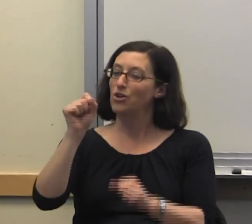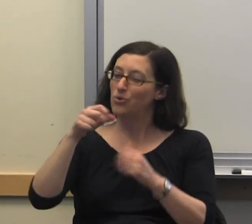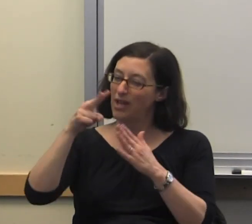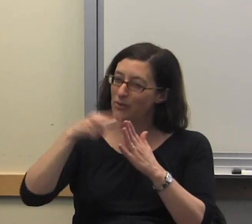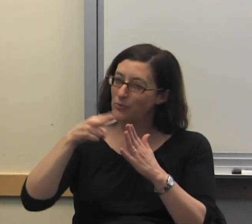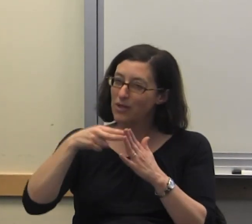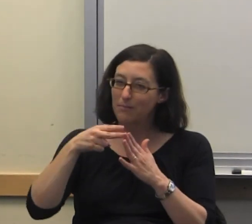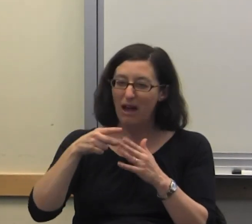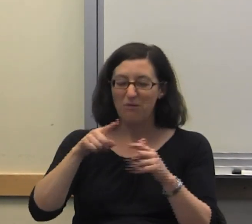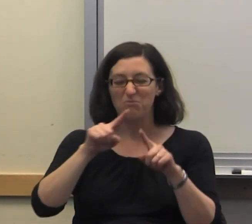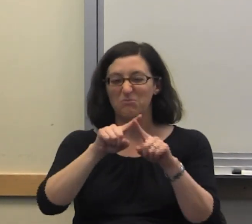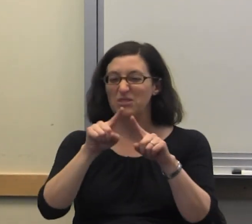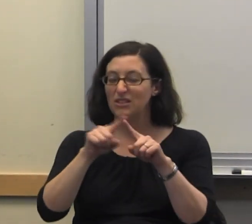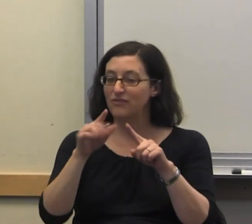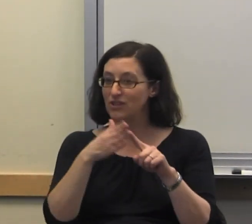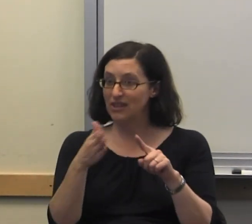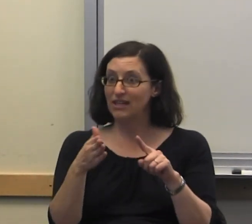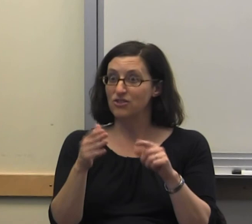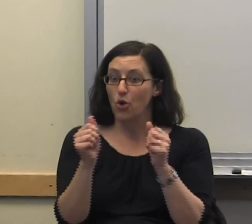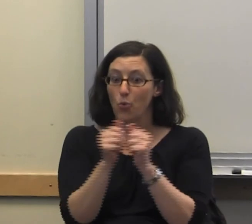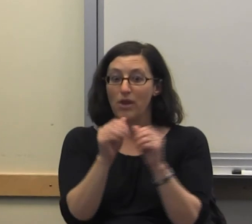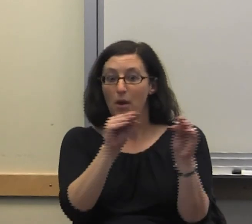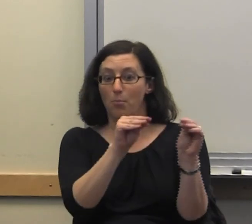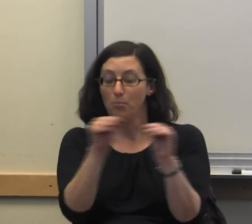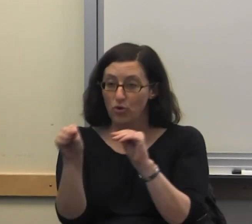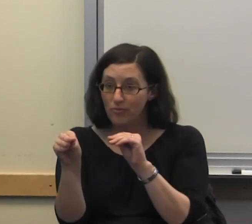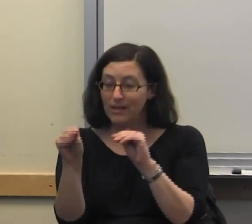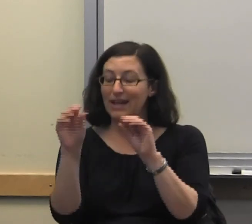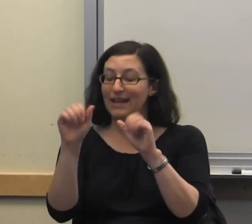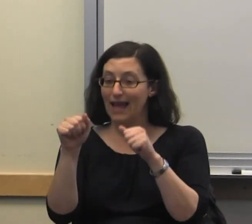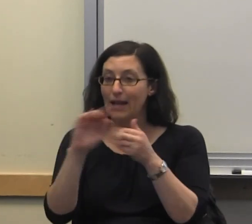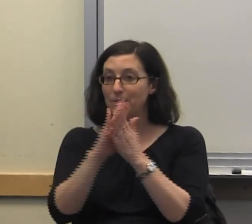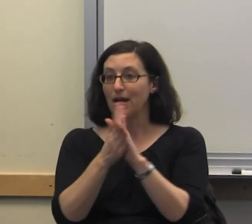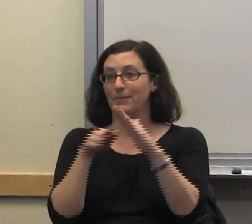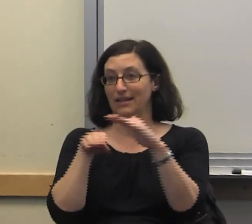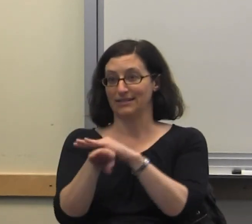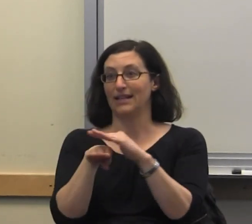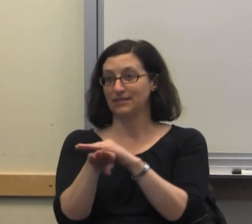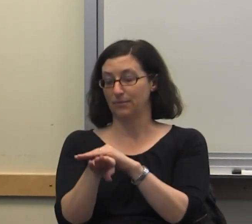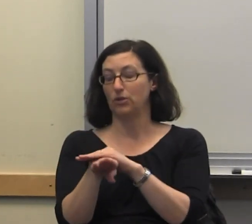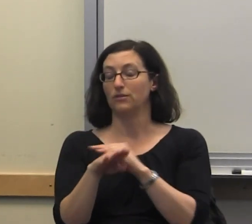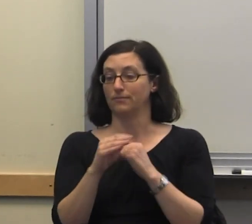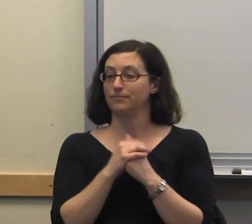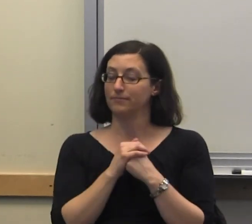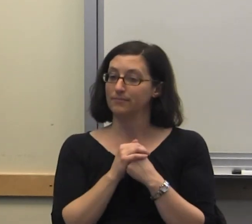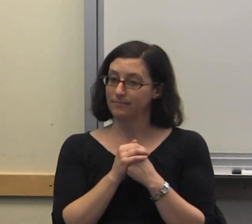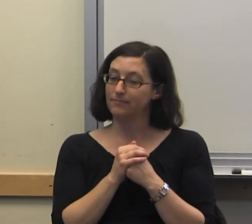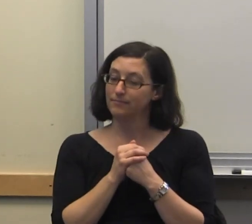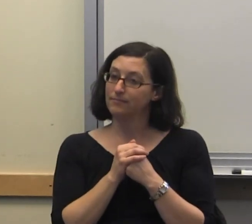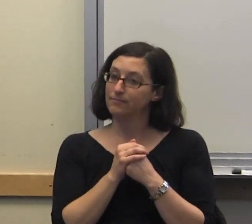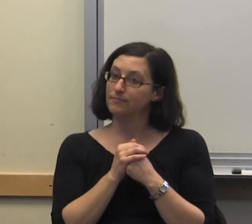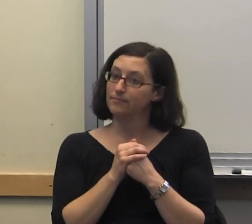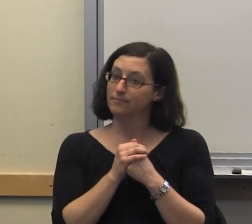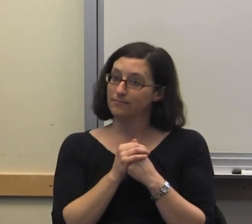can be accessible, how live regions can be accessible, and how dynamic, ever-changing content